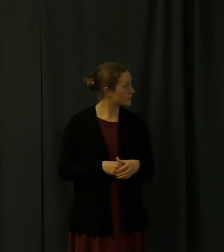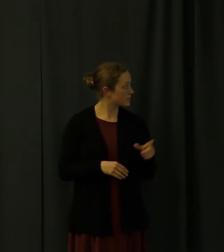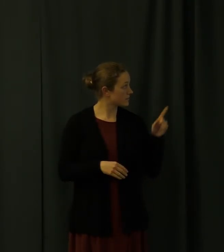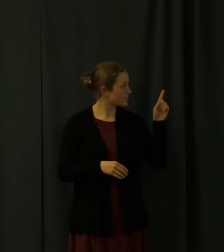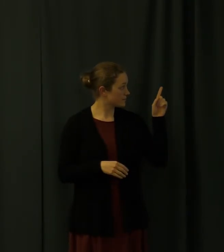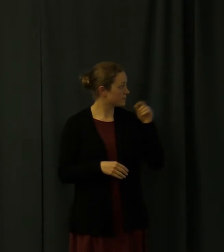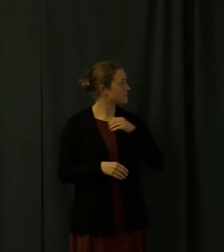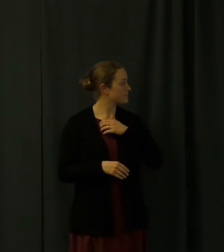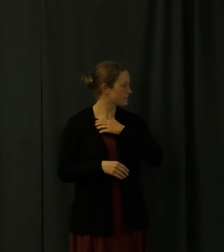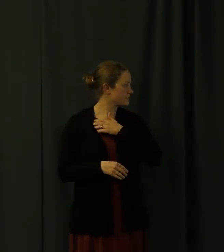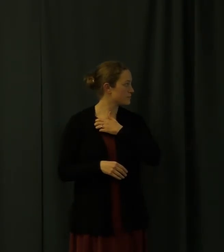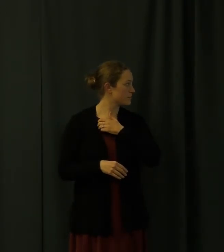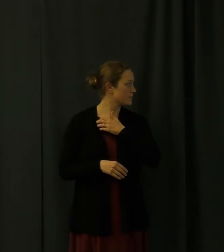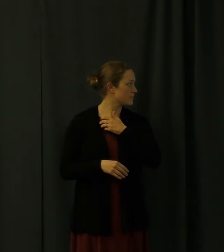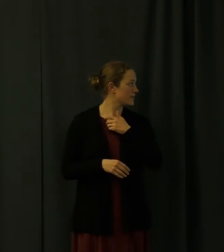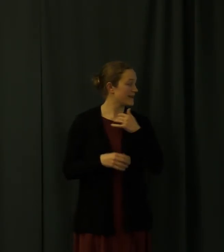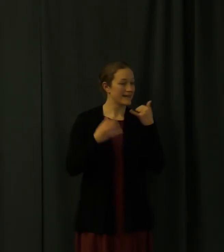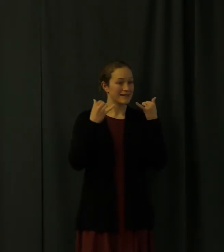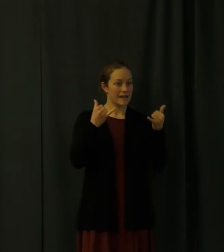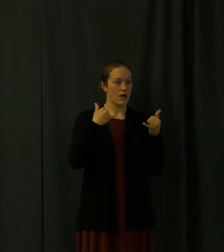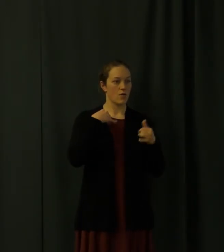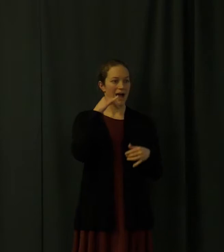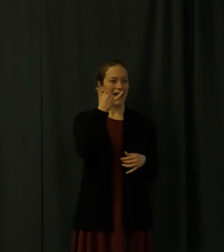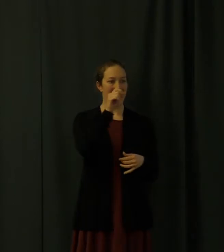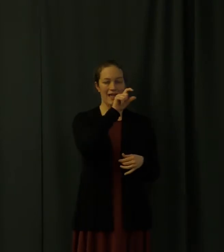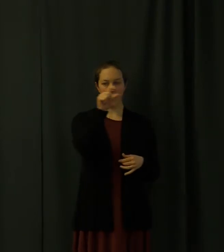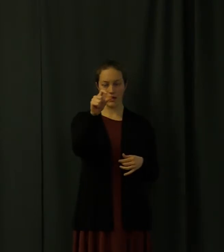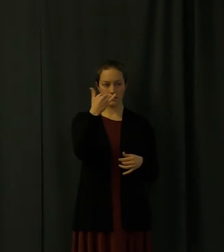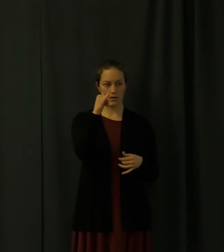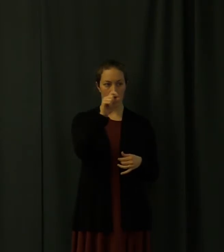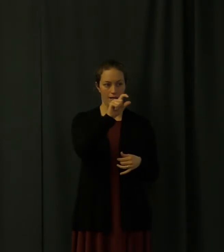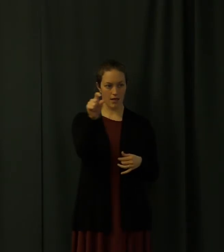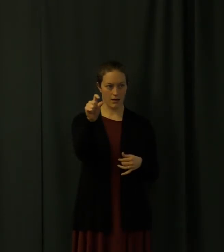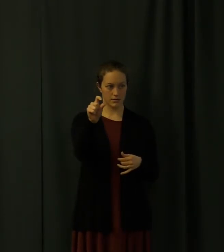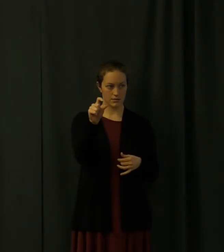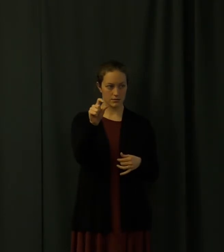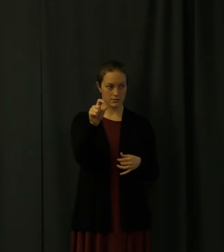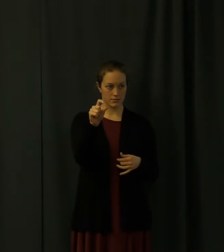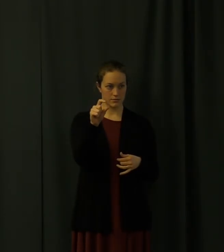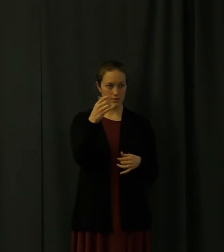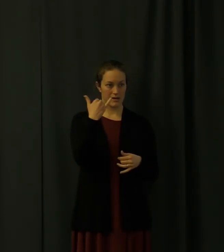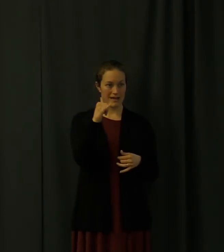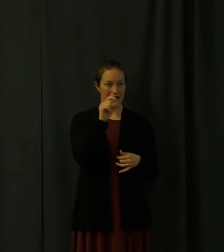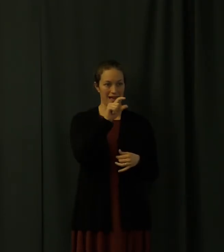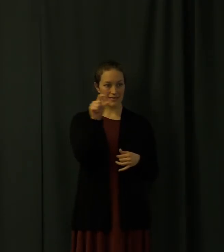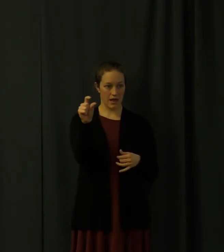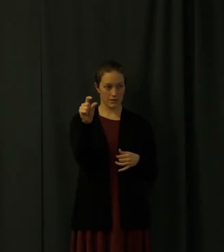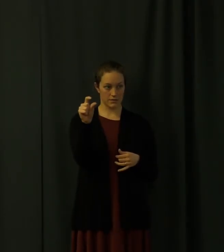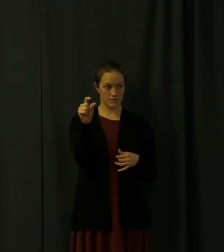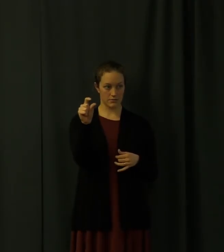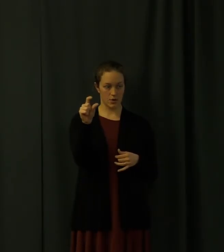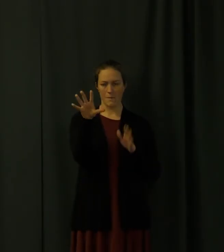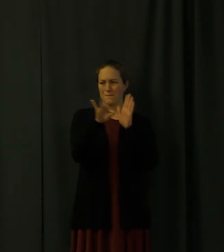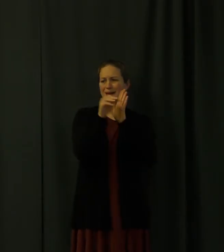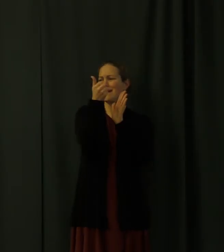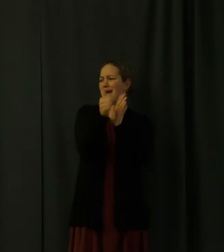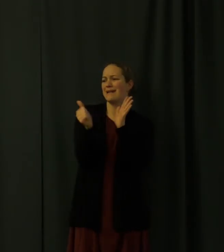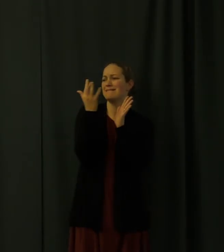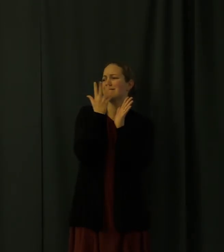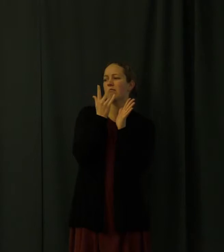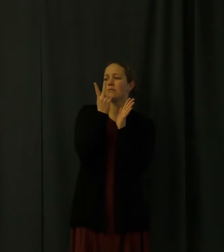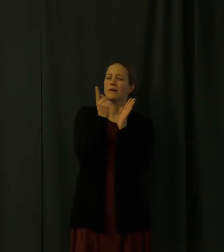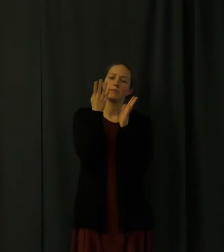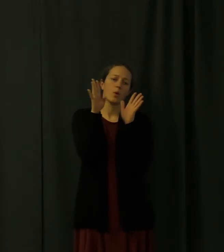Okay. So I'm going to highlight, and you can pick any color you want, but